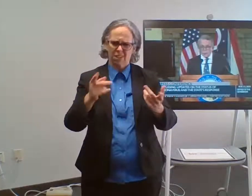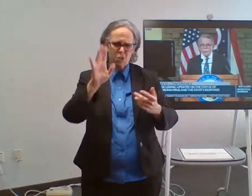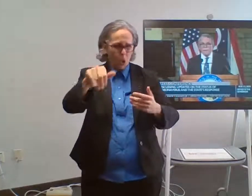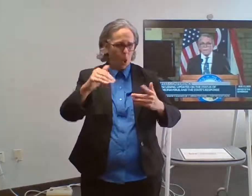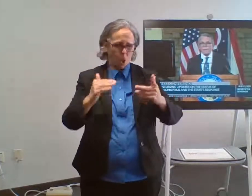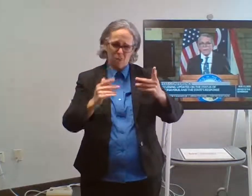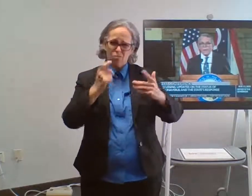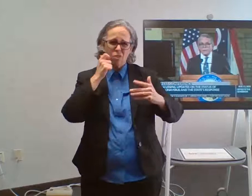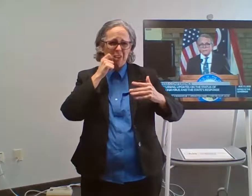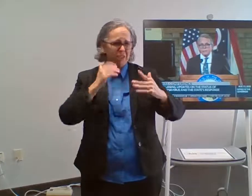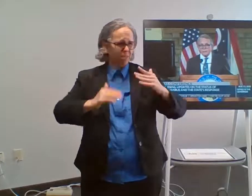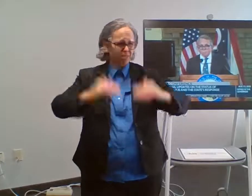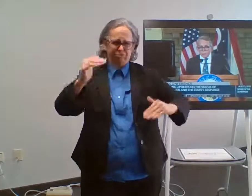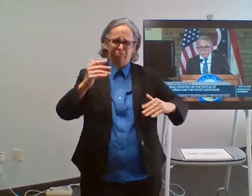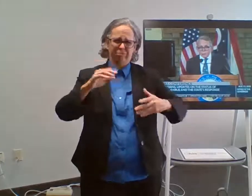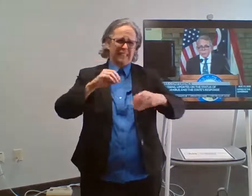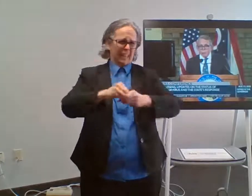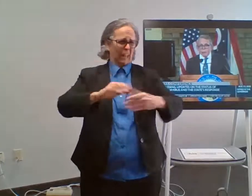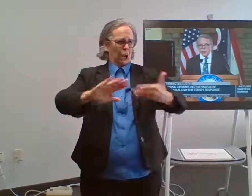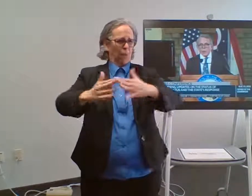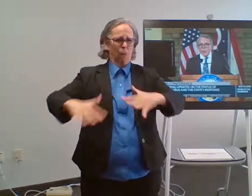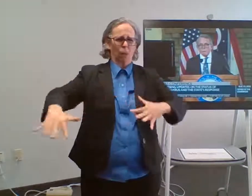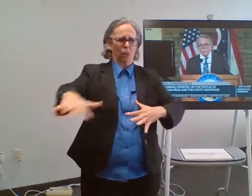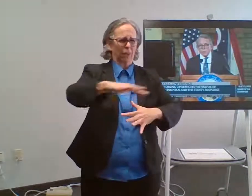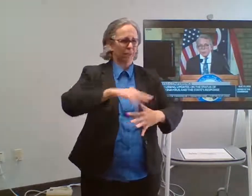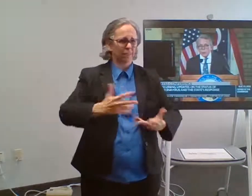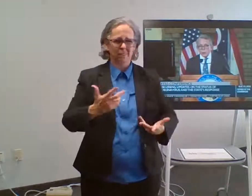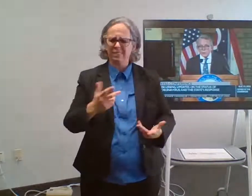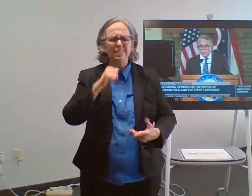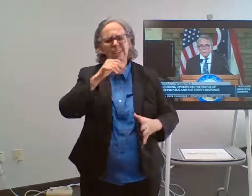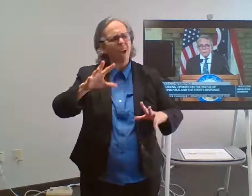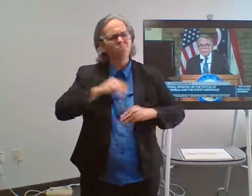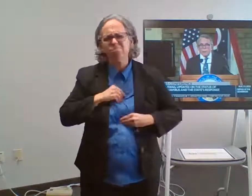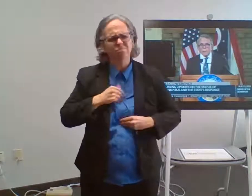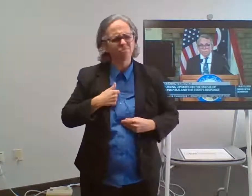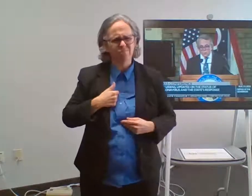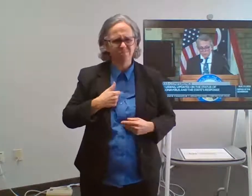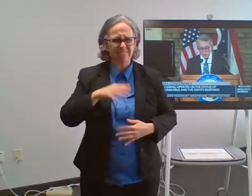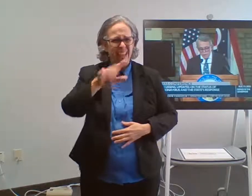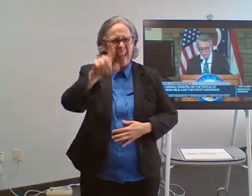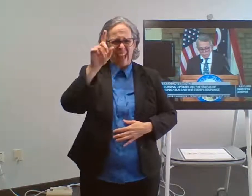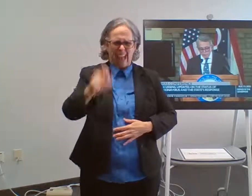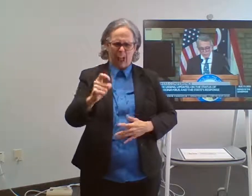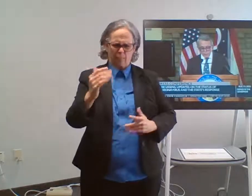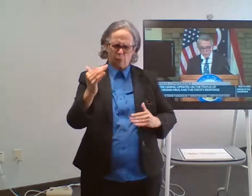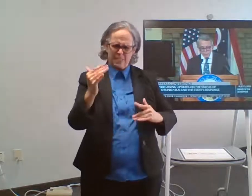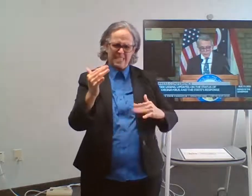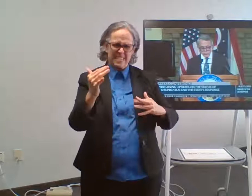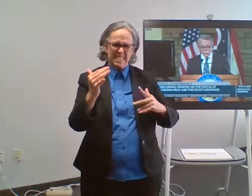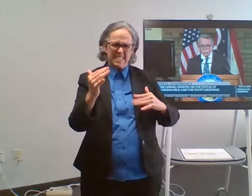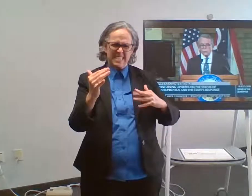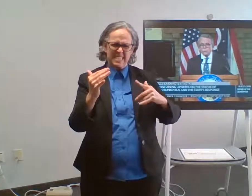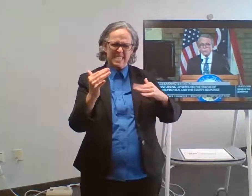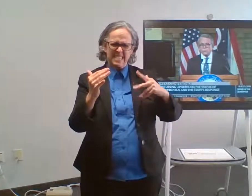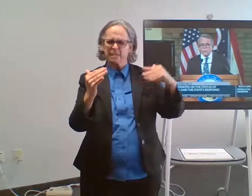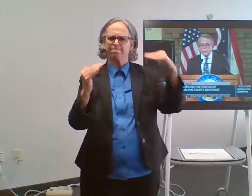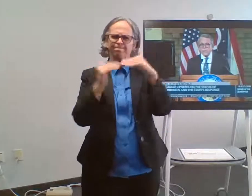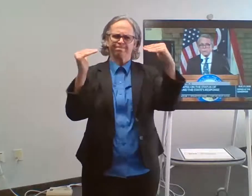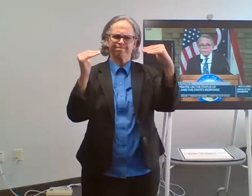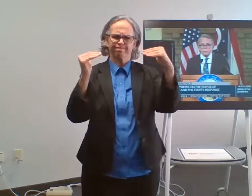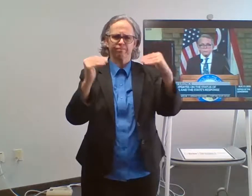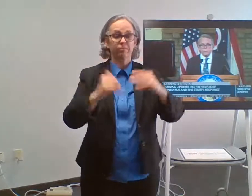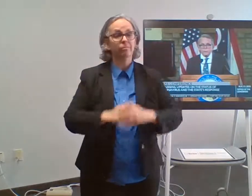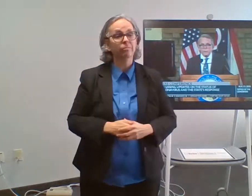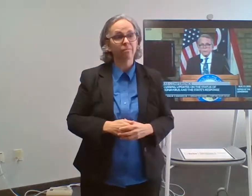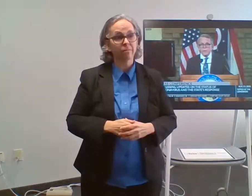communities. They're not acceptable. We have to work on them. I believe that history will judge